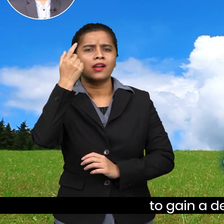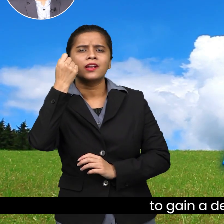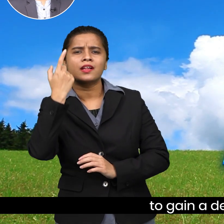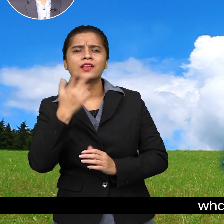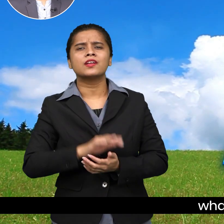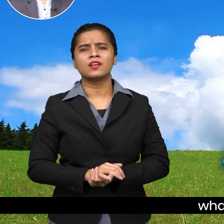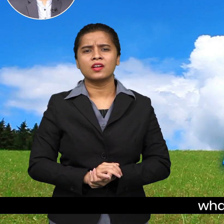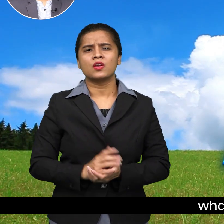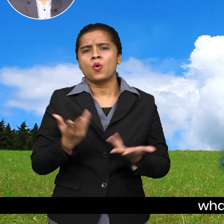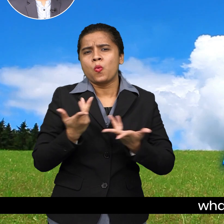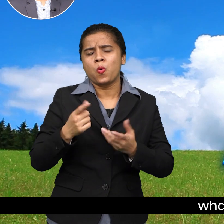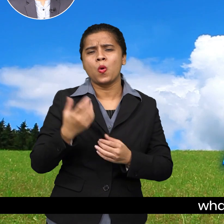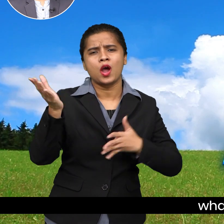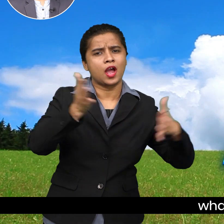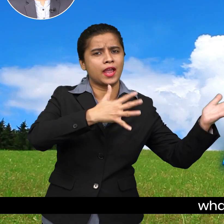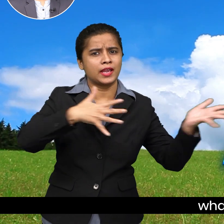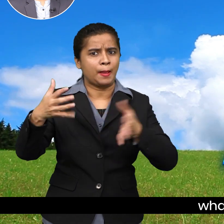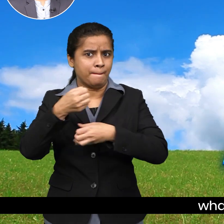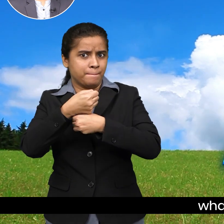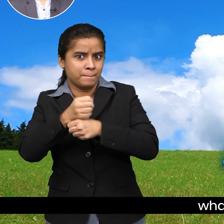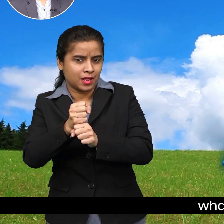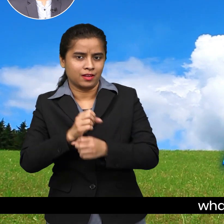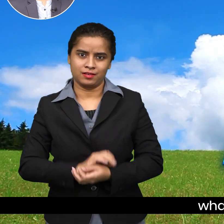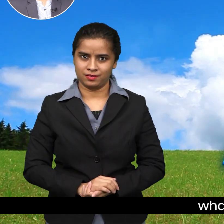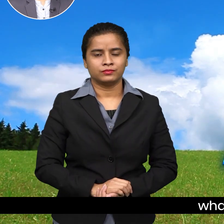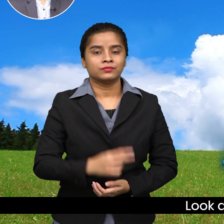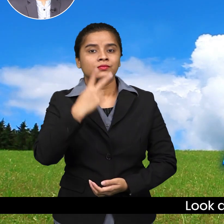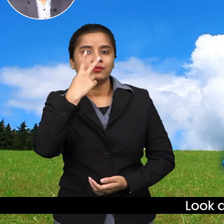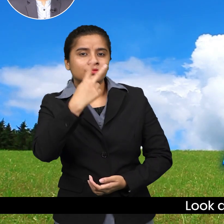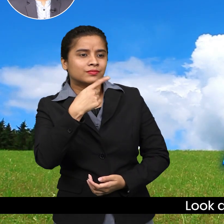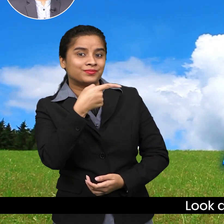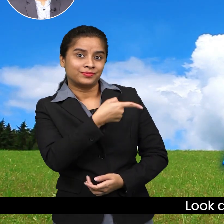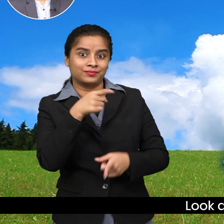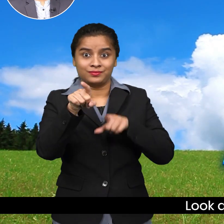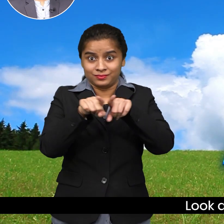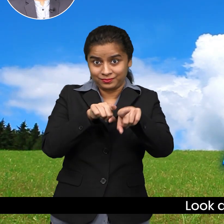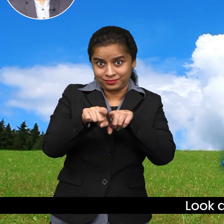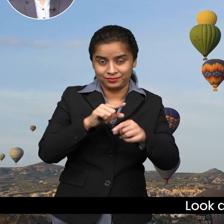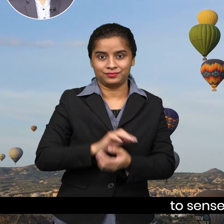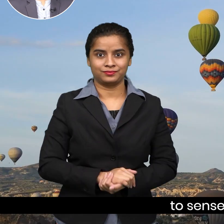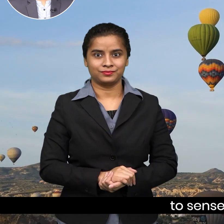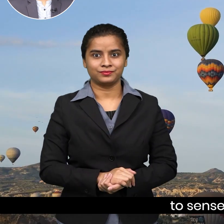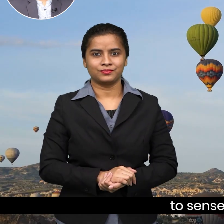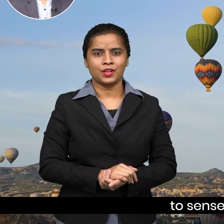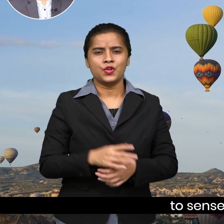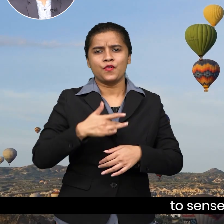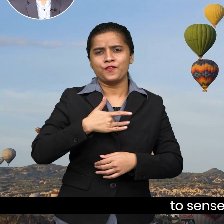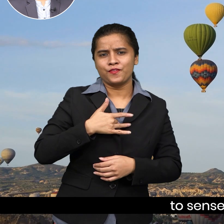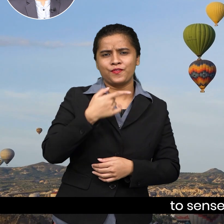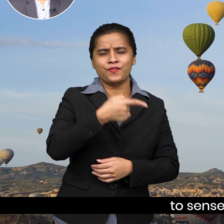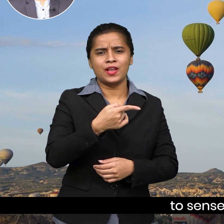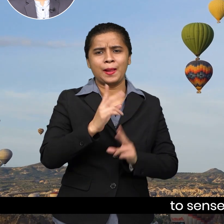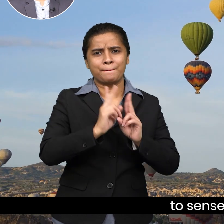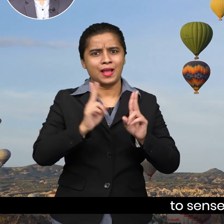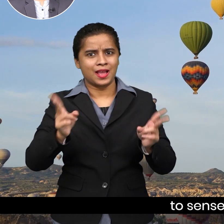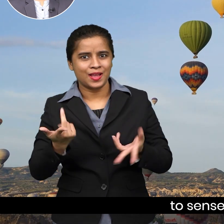of what air is made of. Look at these examples to sense the presence